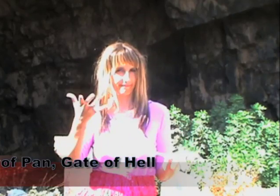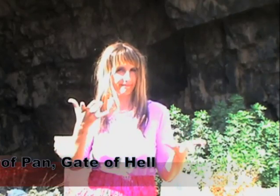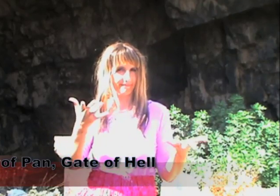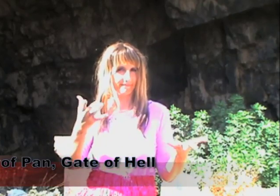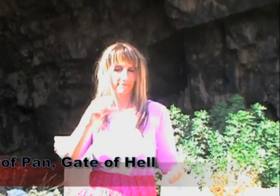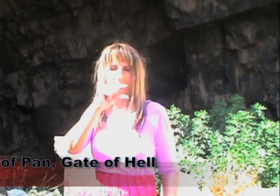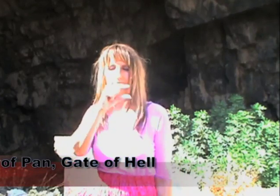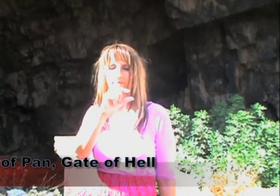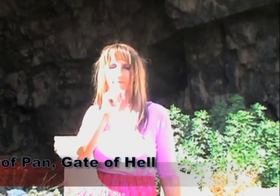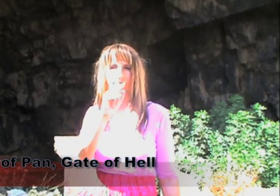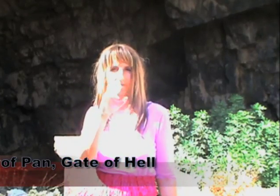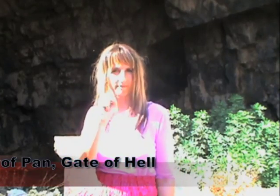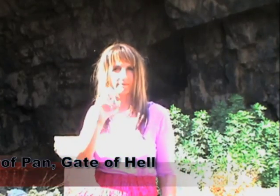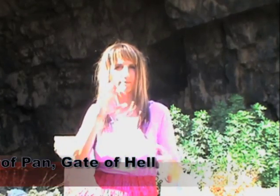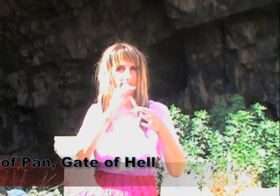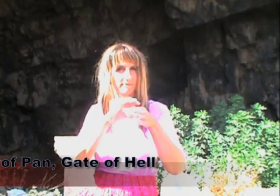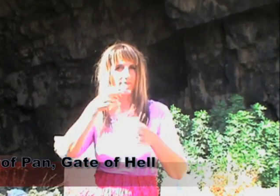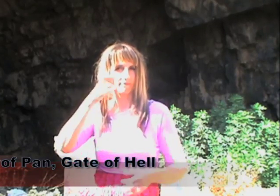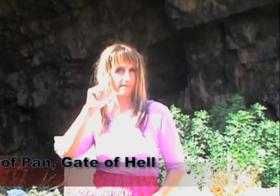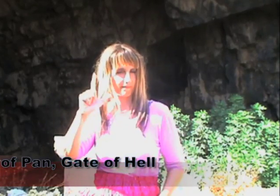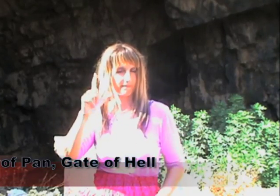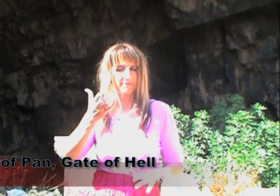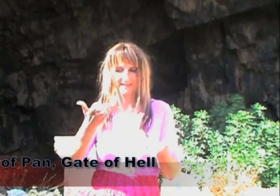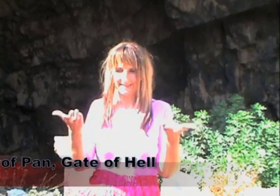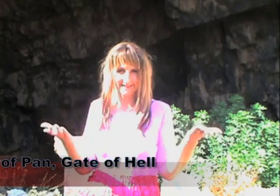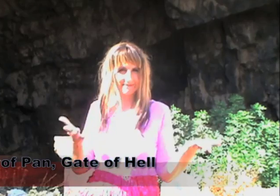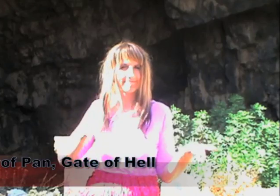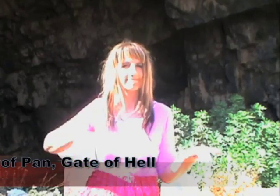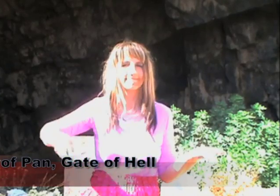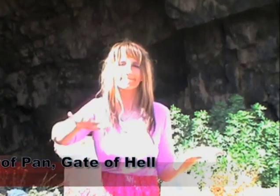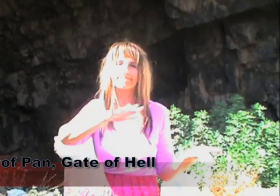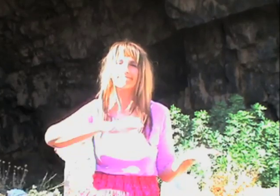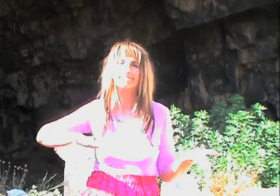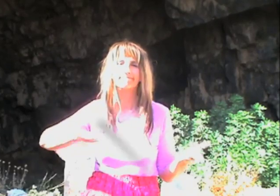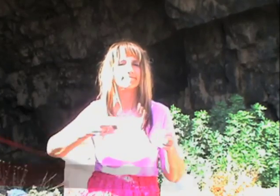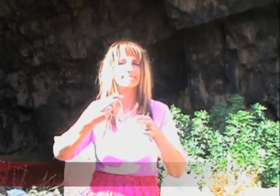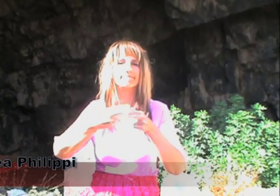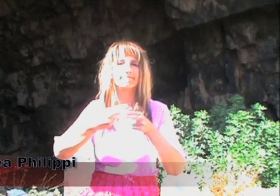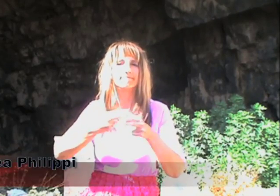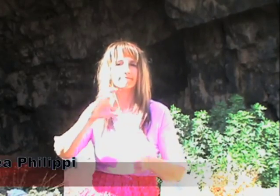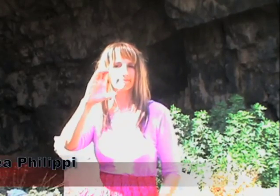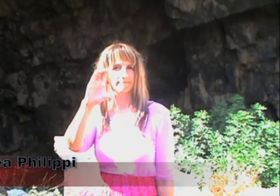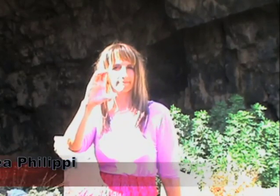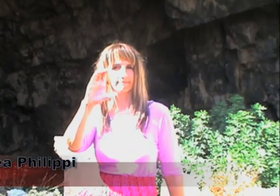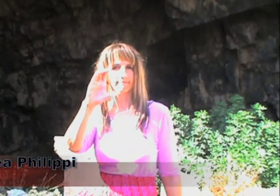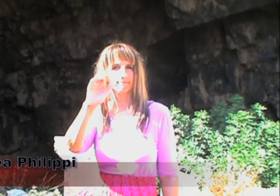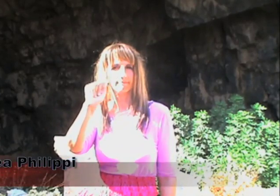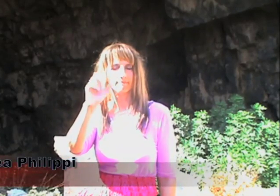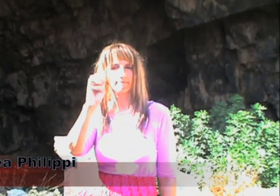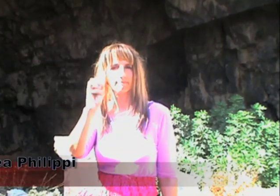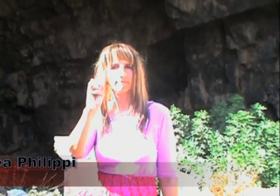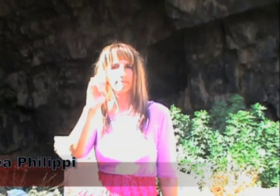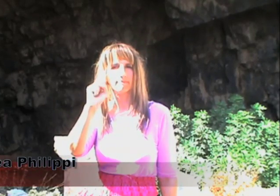Hell. The Gate of Hell. That's what this area is called, and it's in